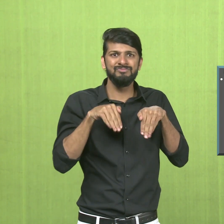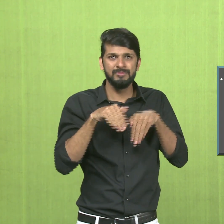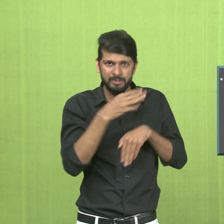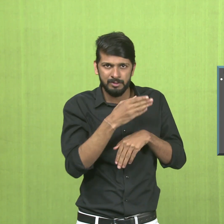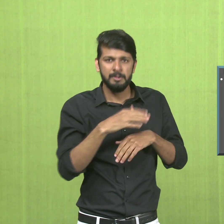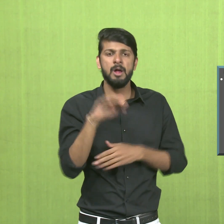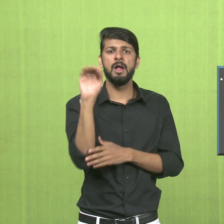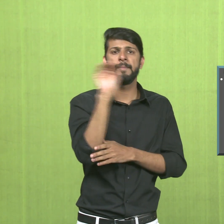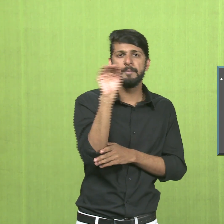the cobra,